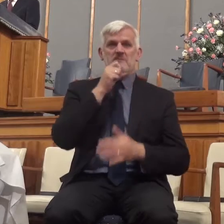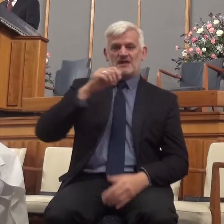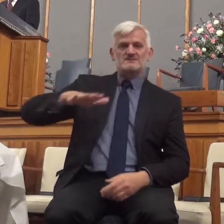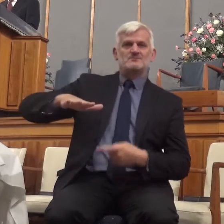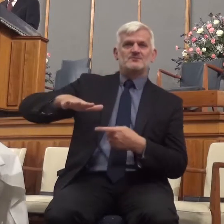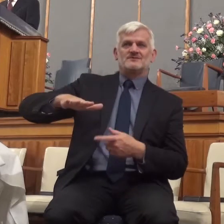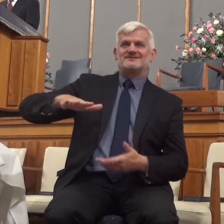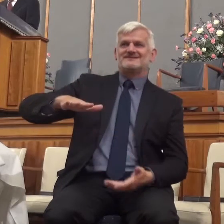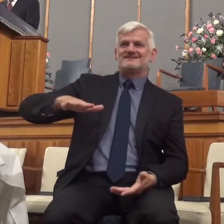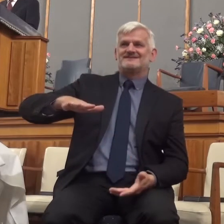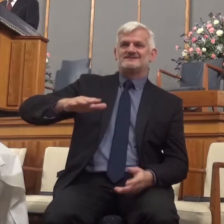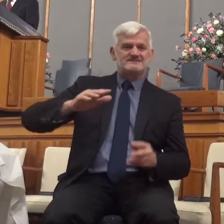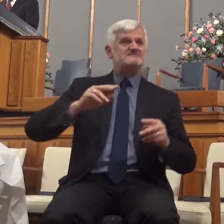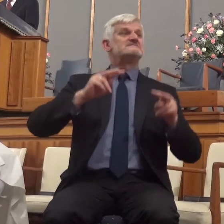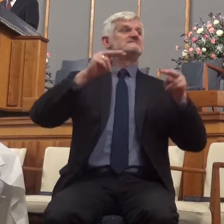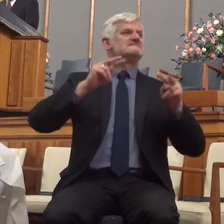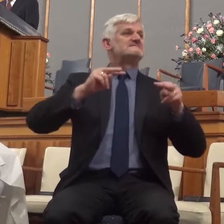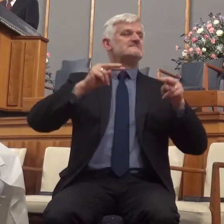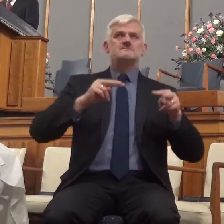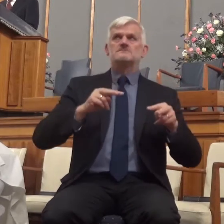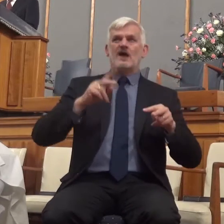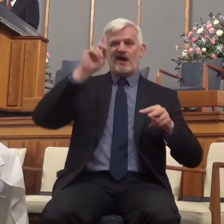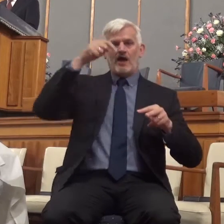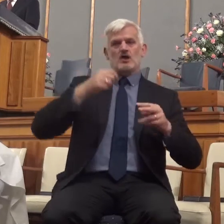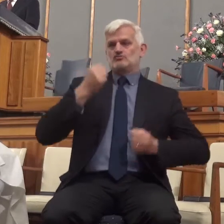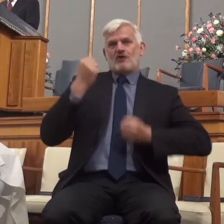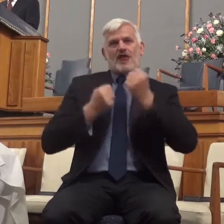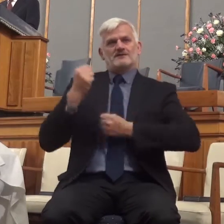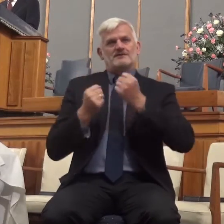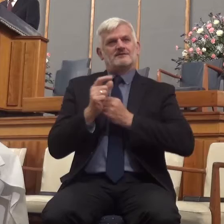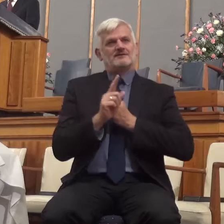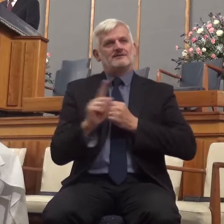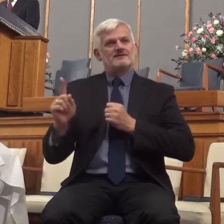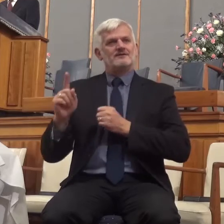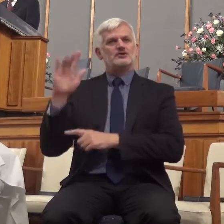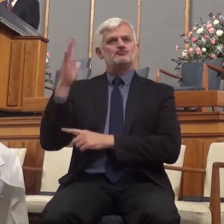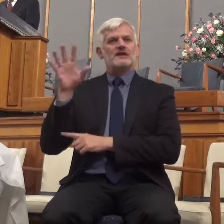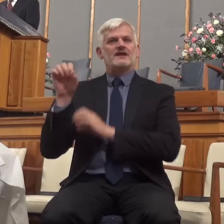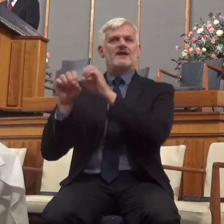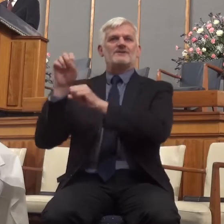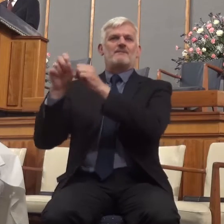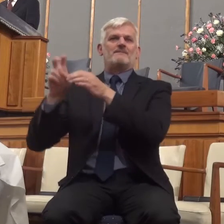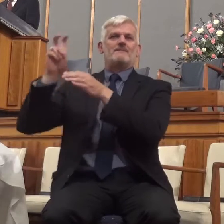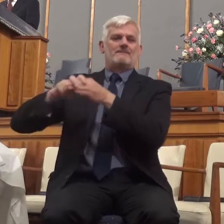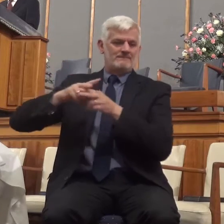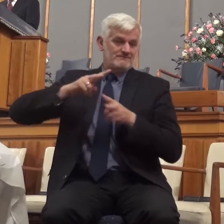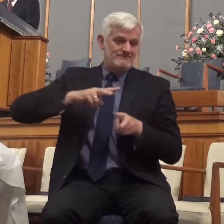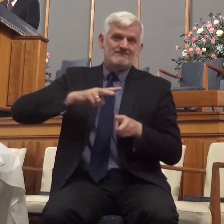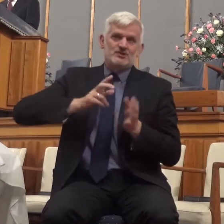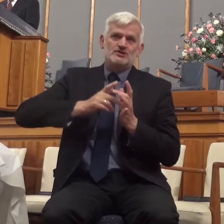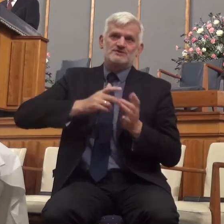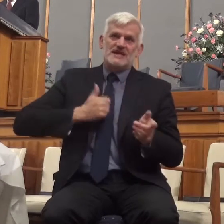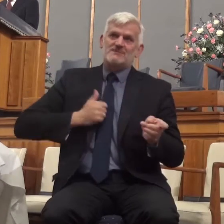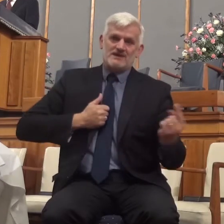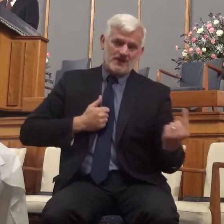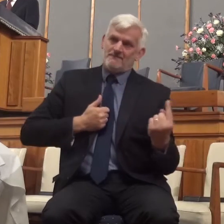of stature. And he ran before and climbed up into a sycamore tree to see him, for